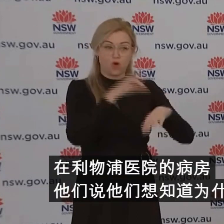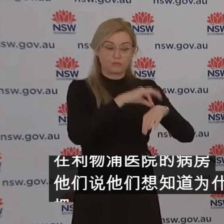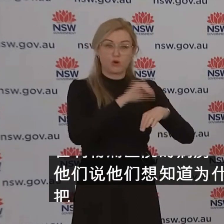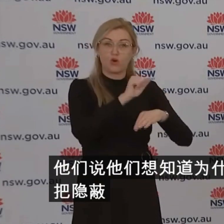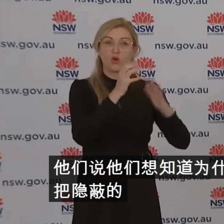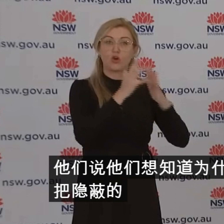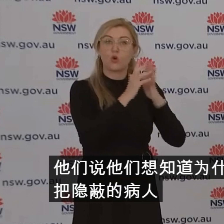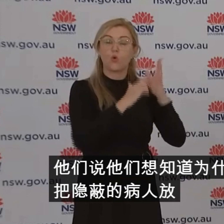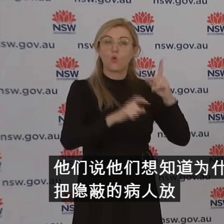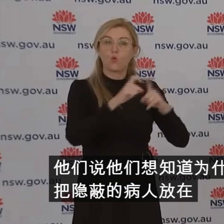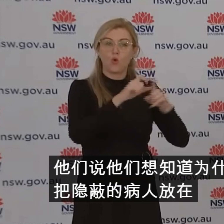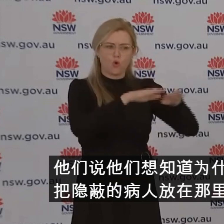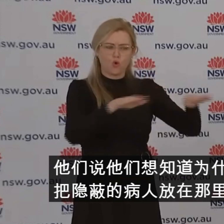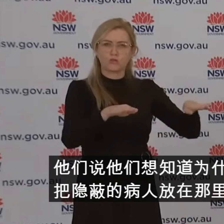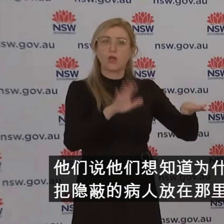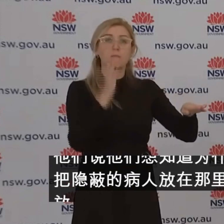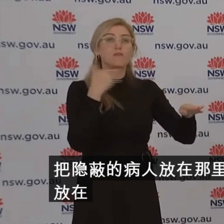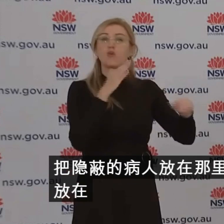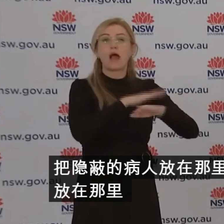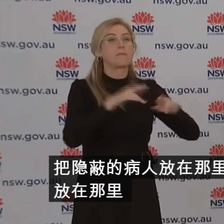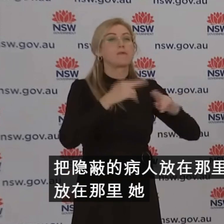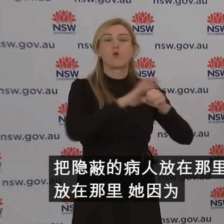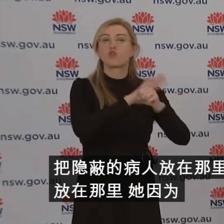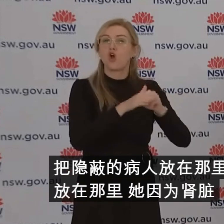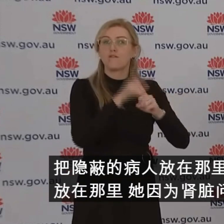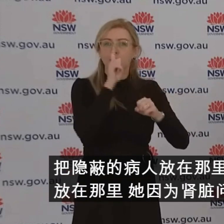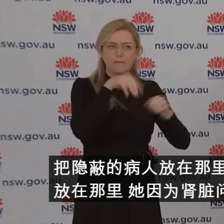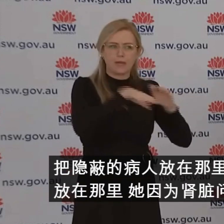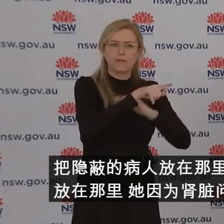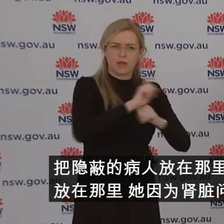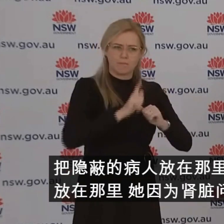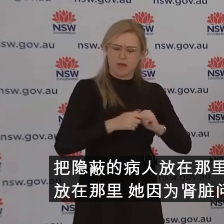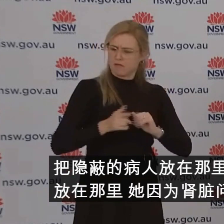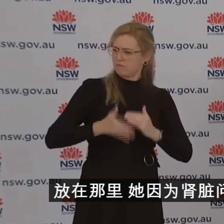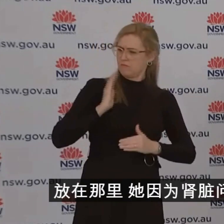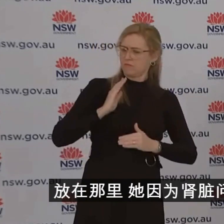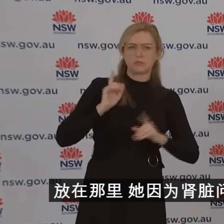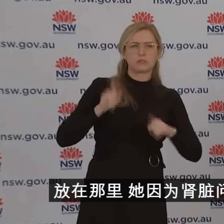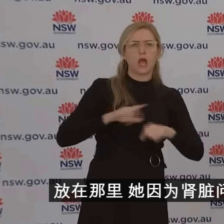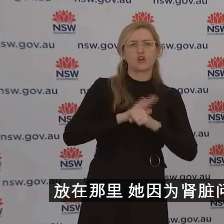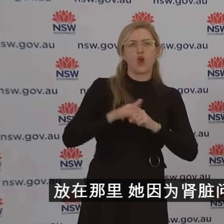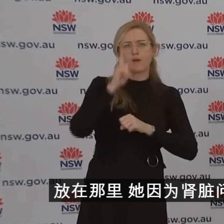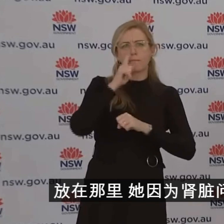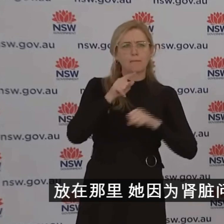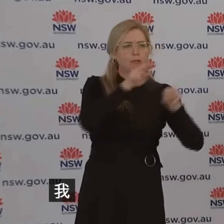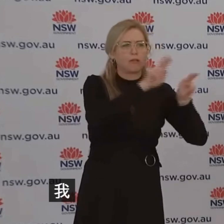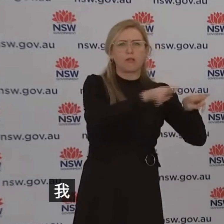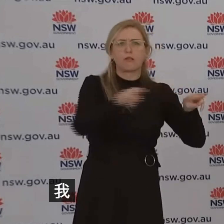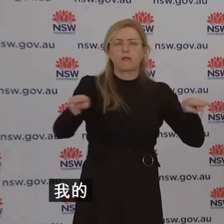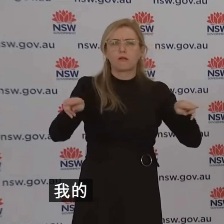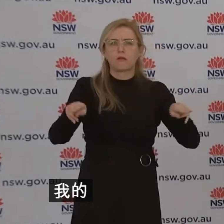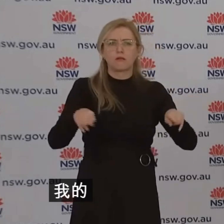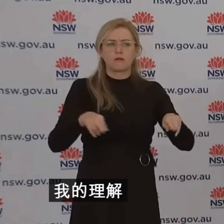to know why COVID patients were put there. Were they put there? She was in there for kidney problems.